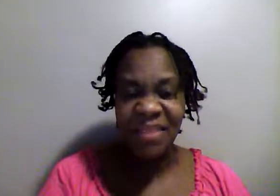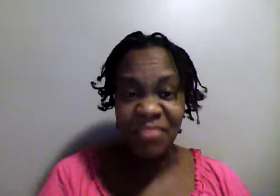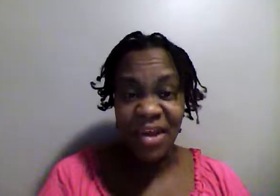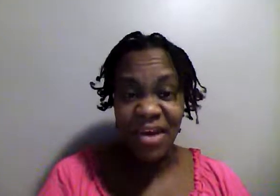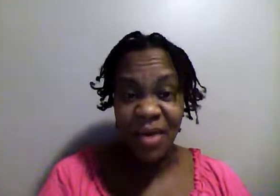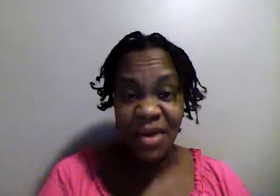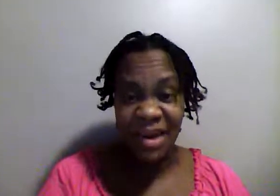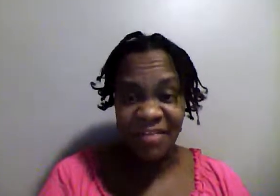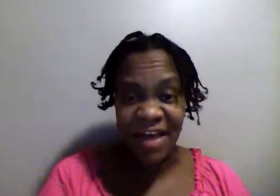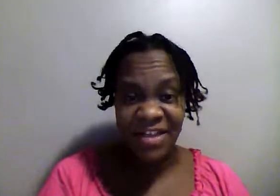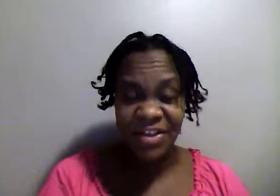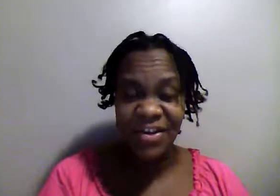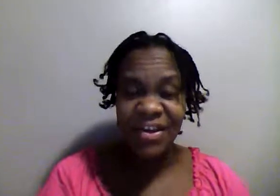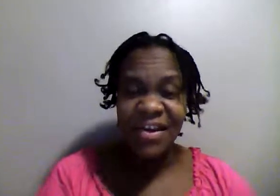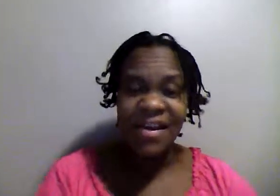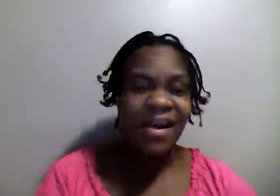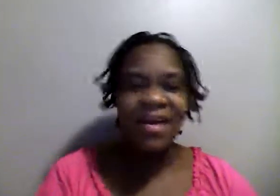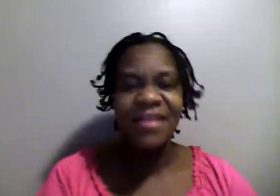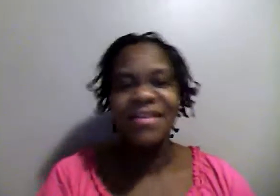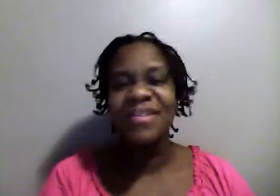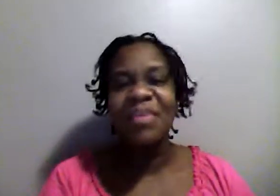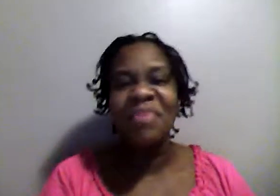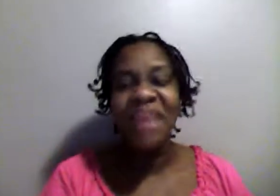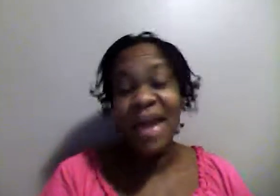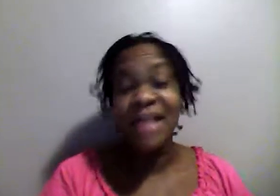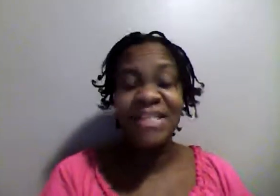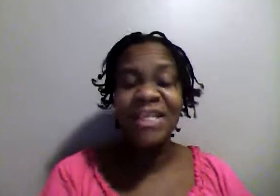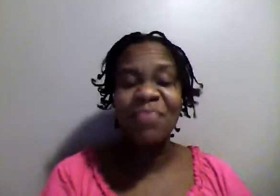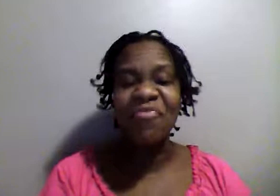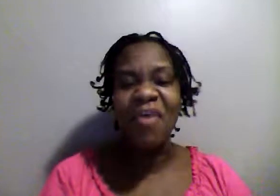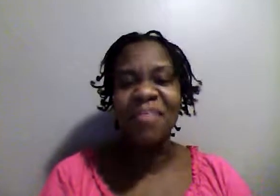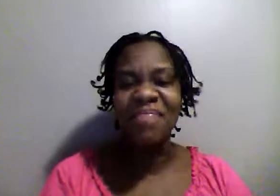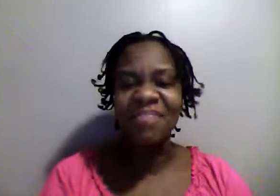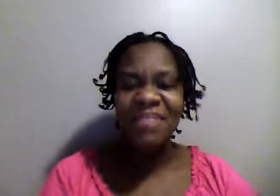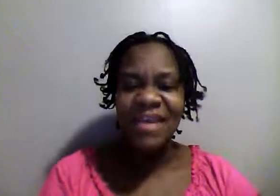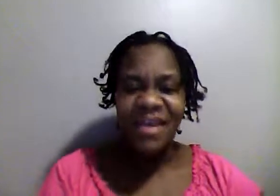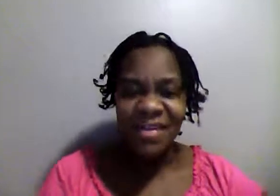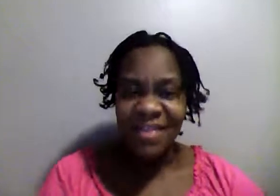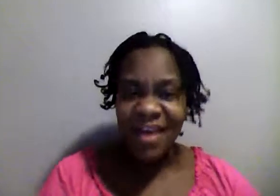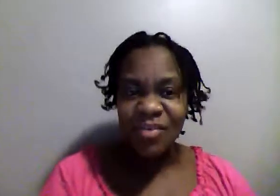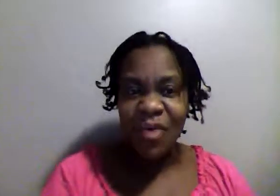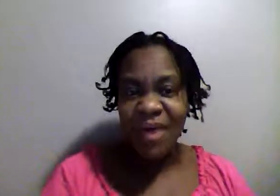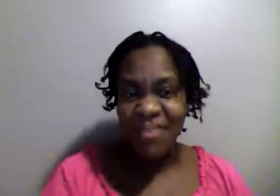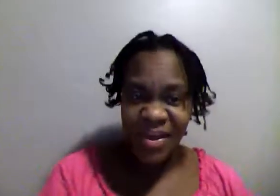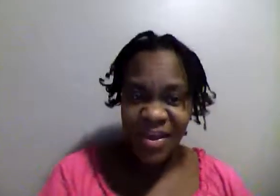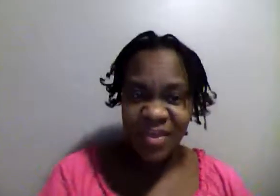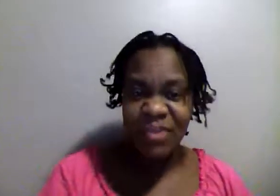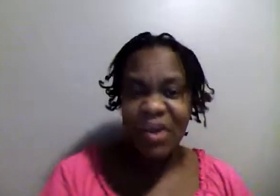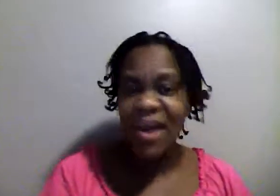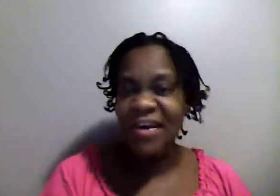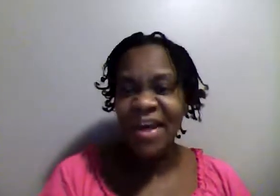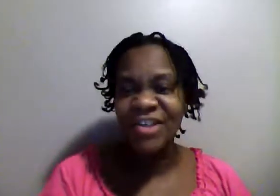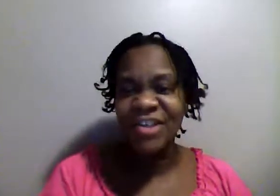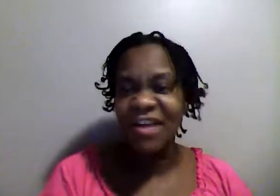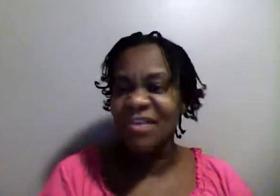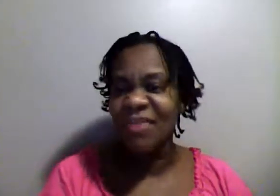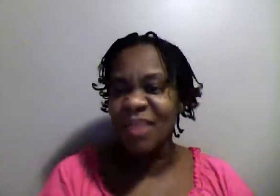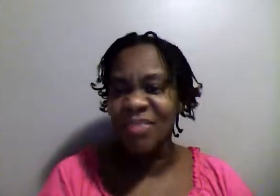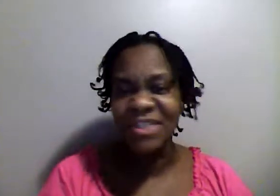break down a lot faster. And some of the calcium from that water that you use to boil your eggshell, you can put it